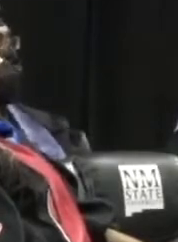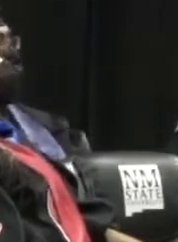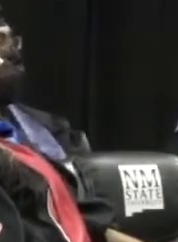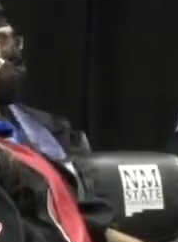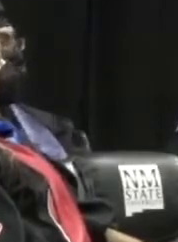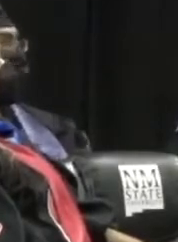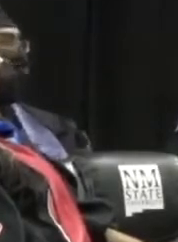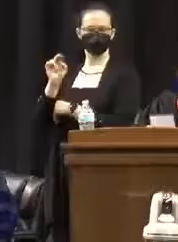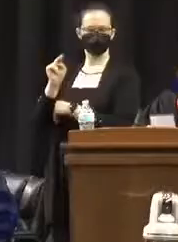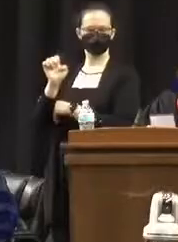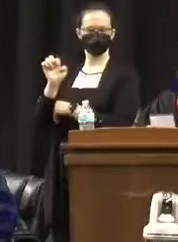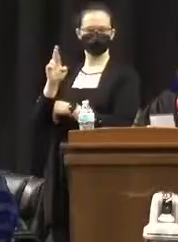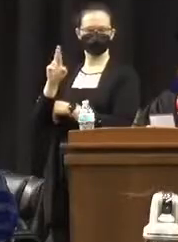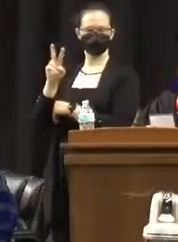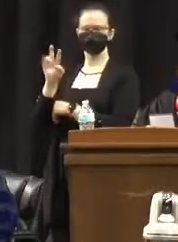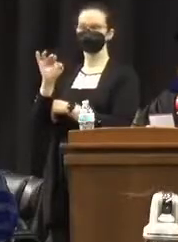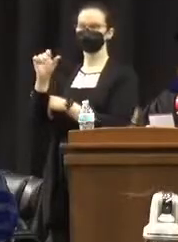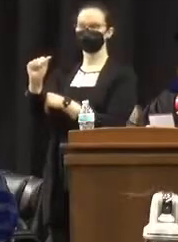Maria Tinervia.